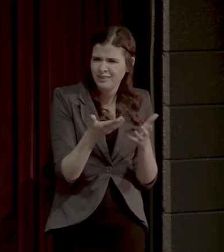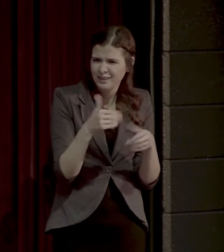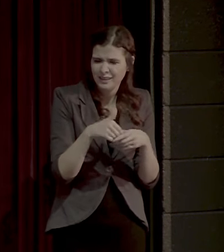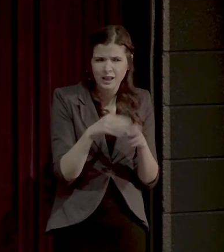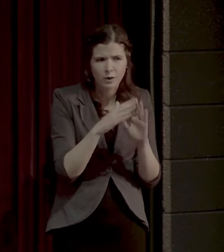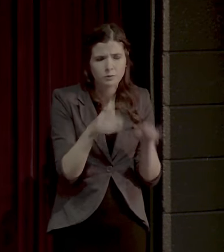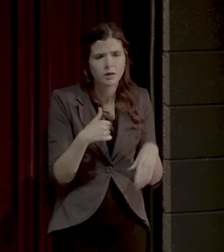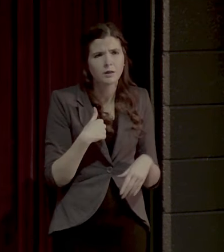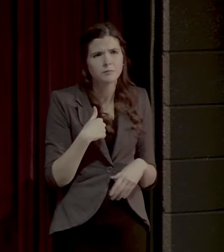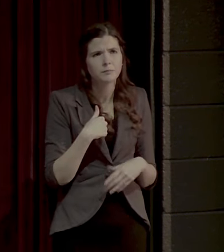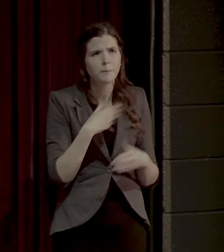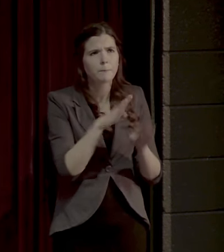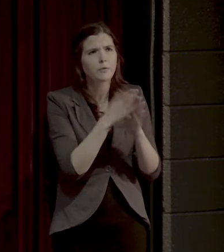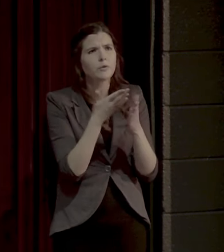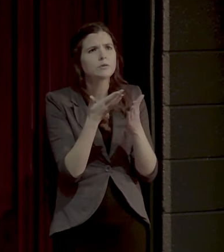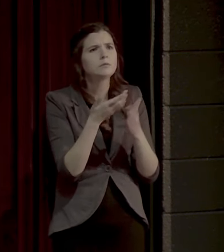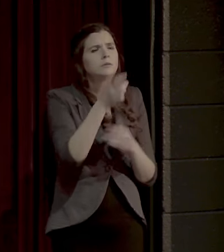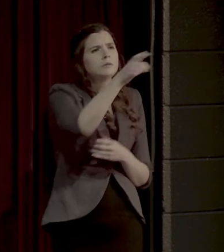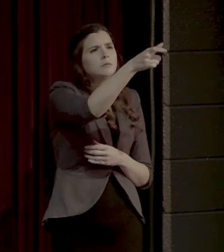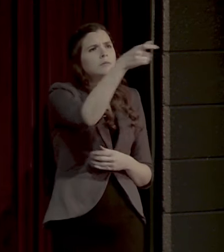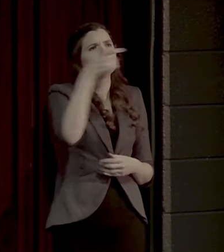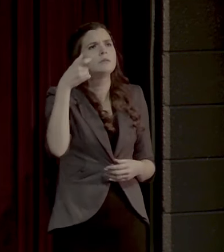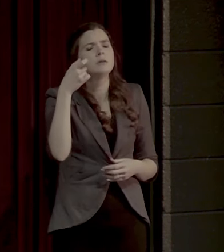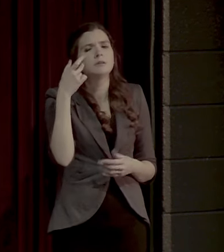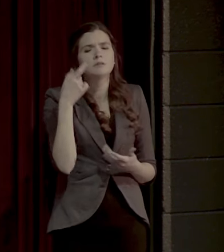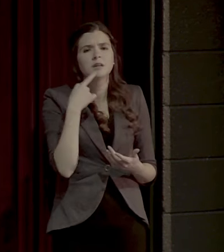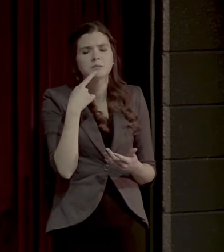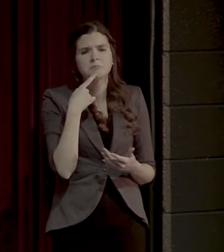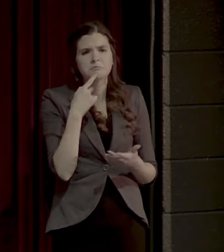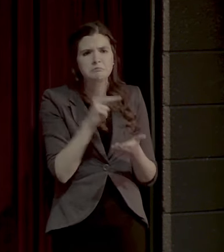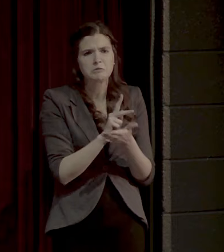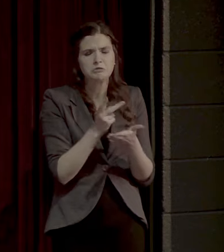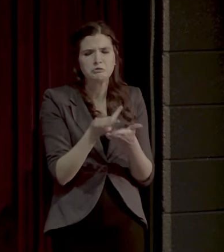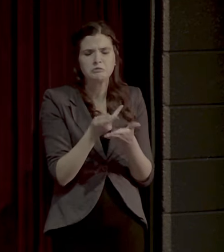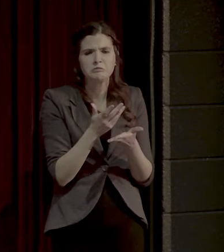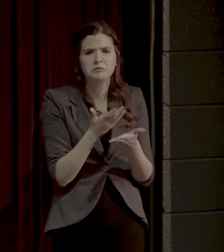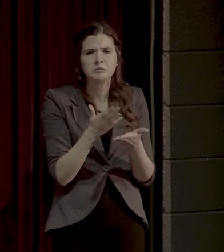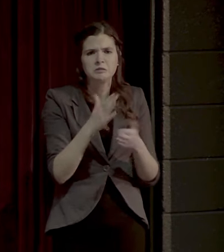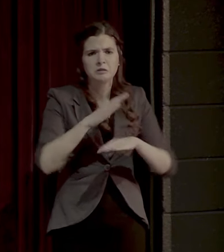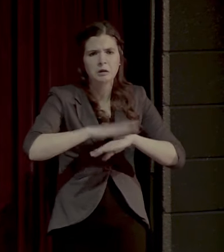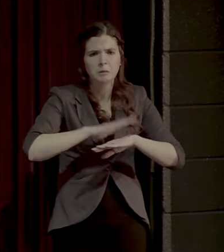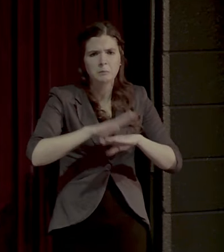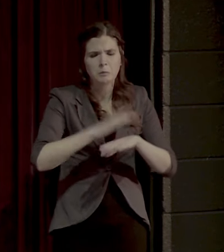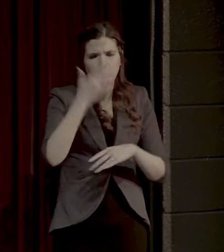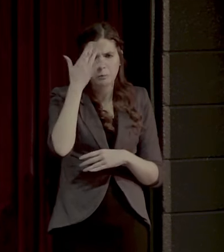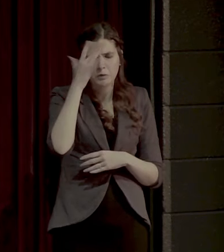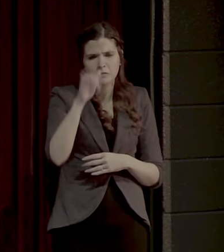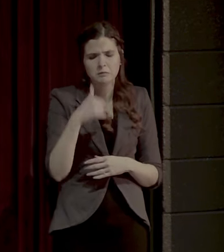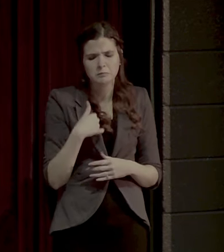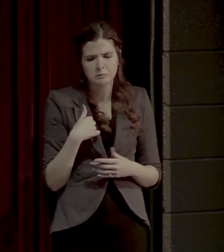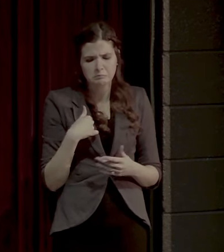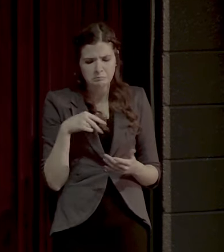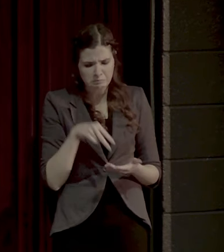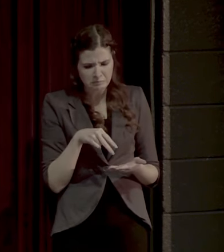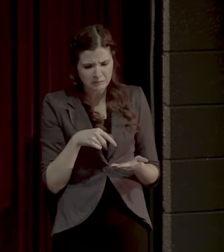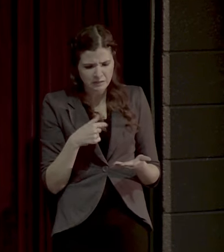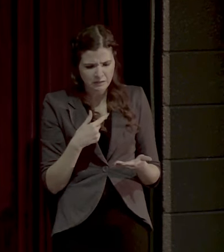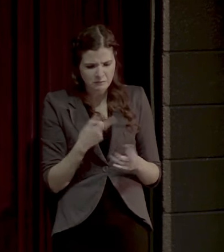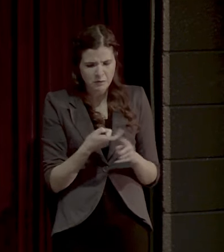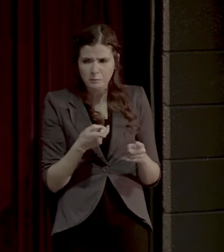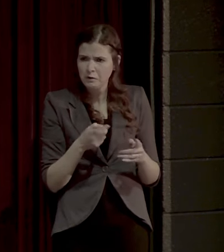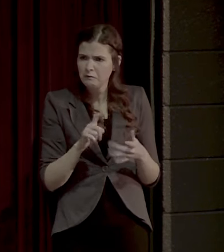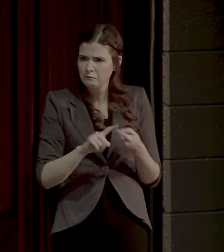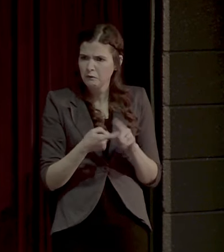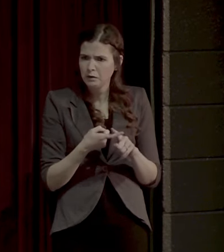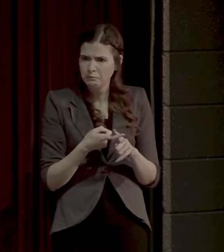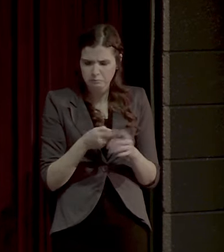shelf. It was called Kitchen Table Wisdom. And I looked inside, and the book had been a gift from her friend, and they had